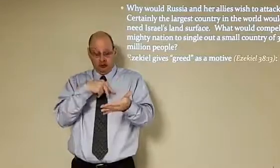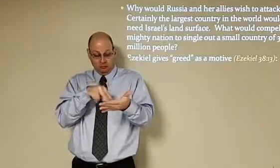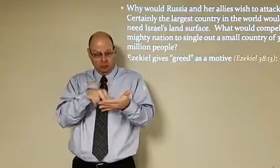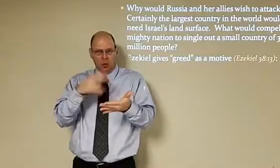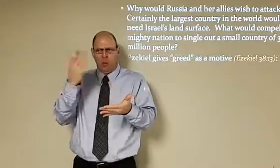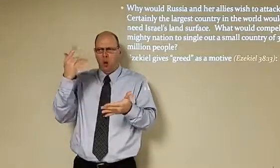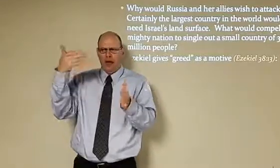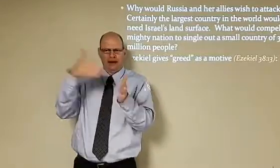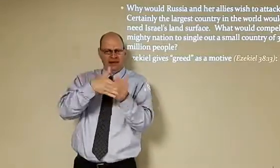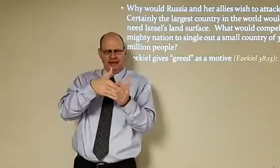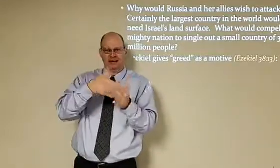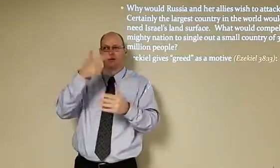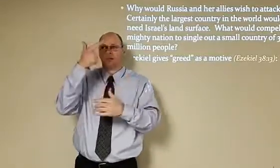The scripture is very interesting,